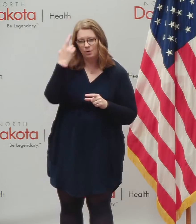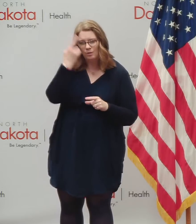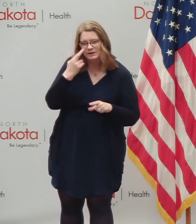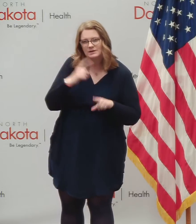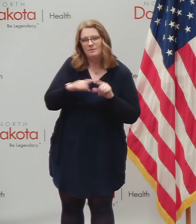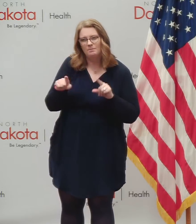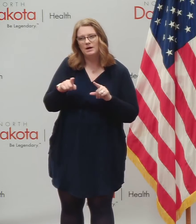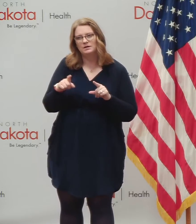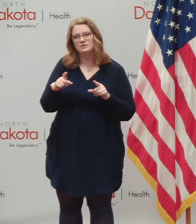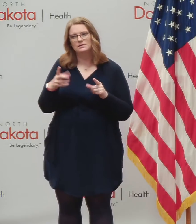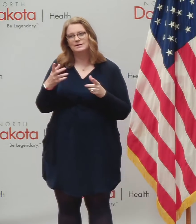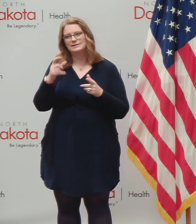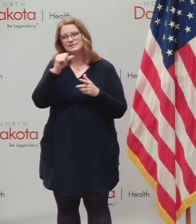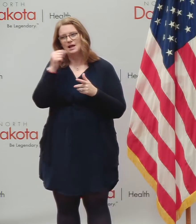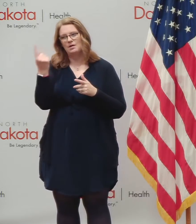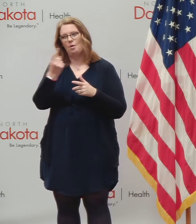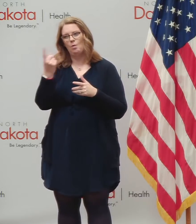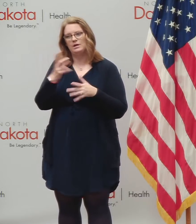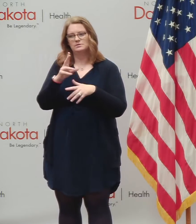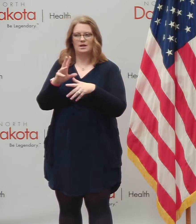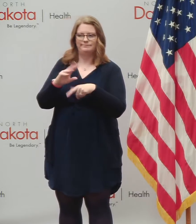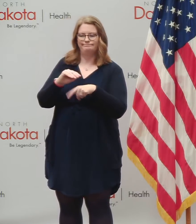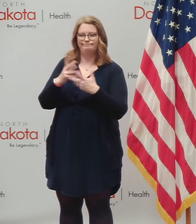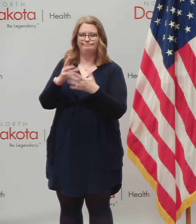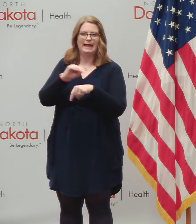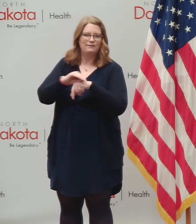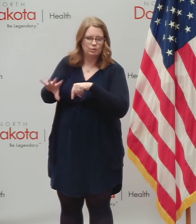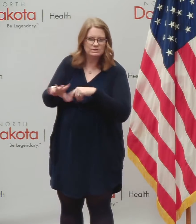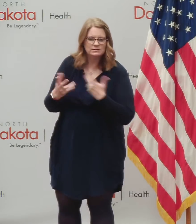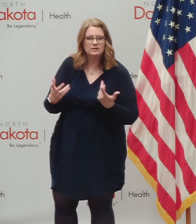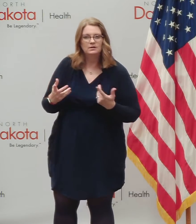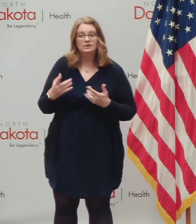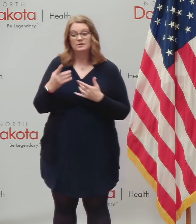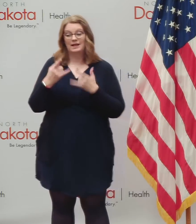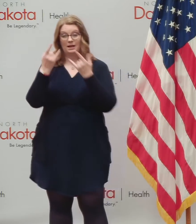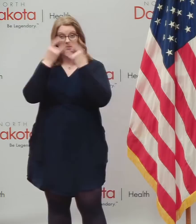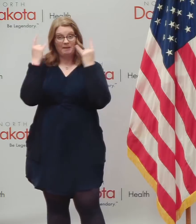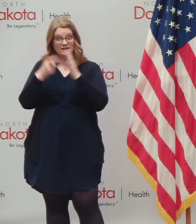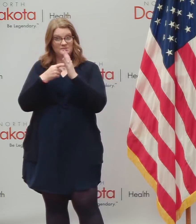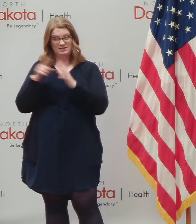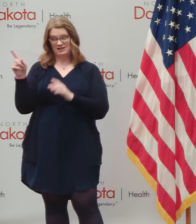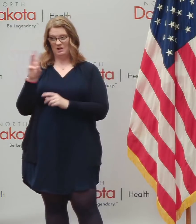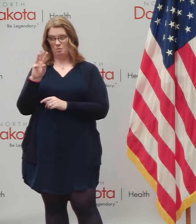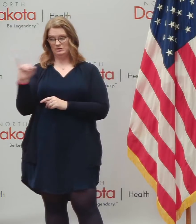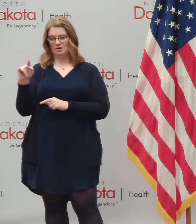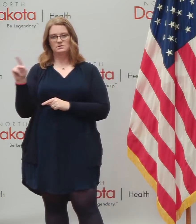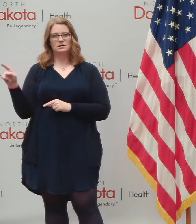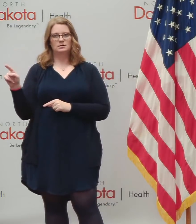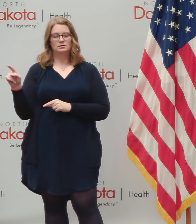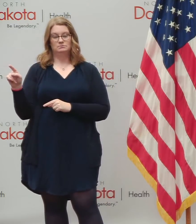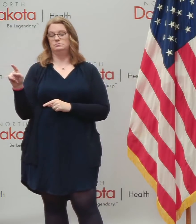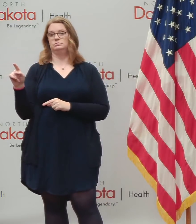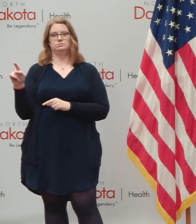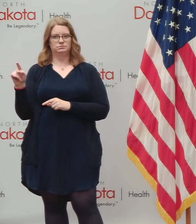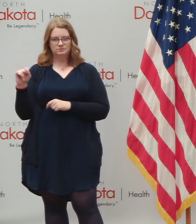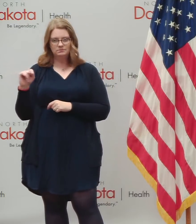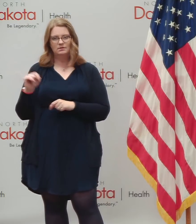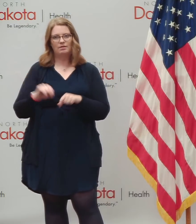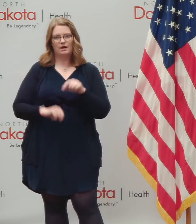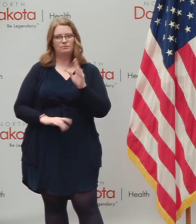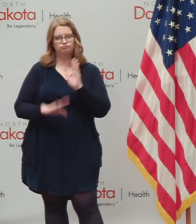the actual usage of the mask. Because you've got places where you've got mask mandates, like, say, Wisconsin, where they're having record cases